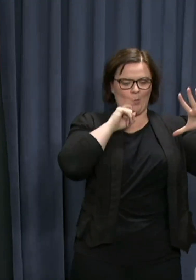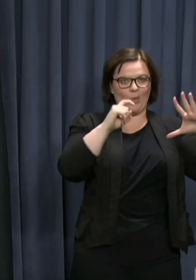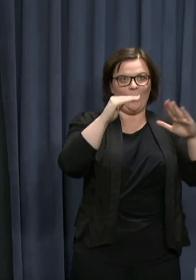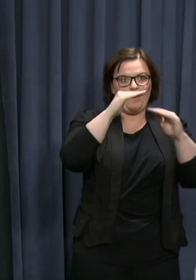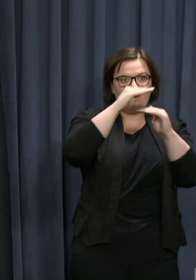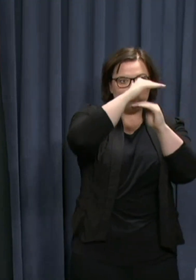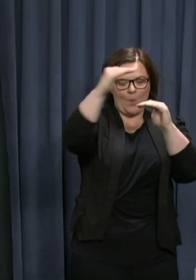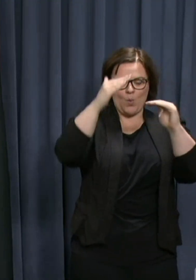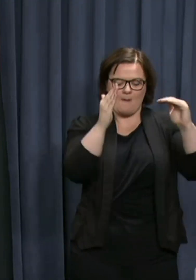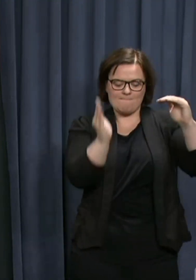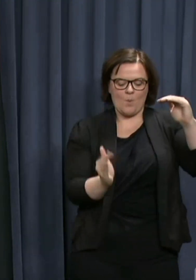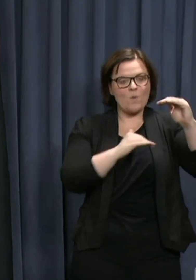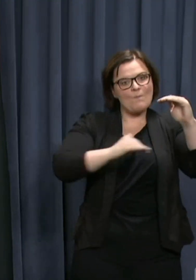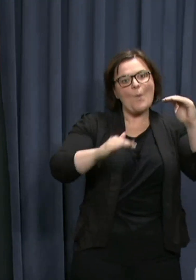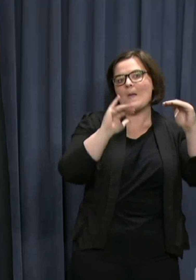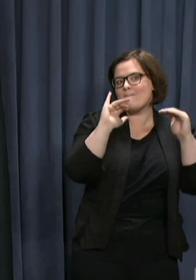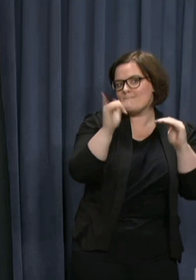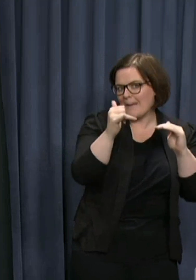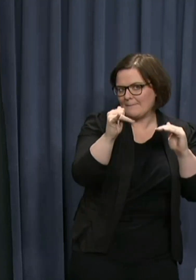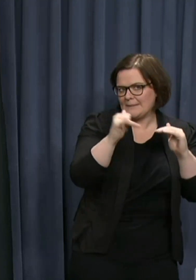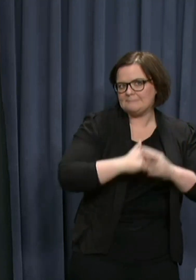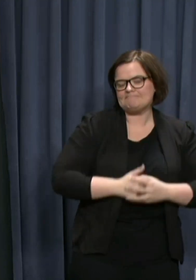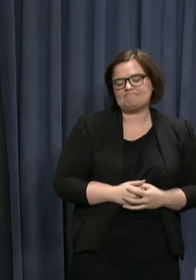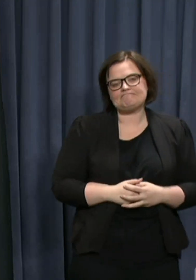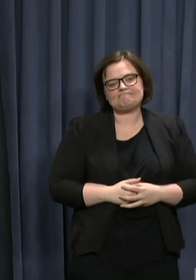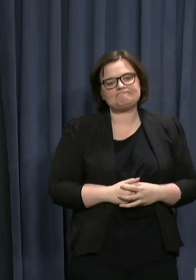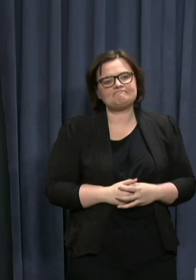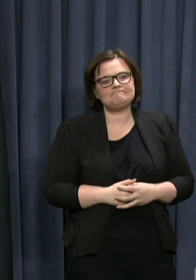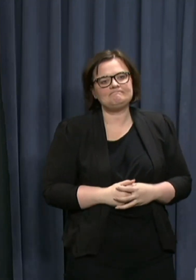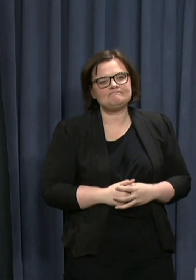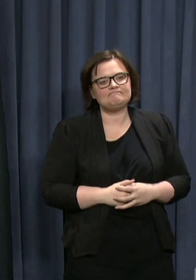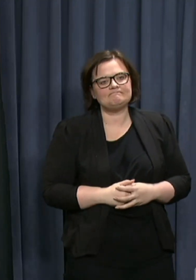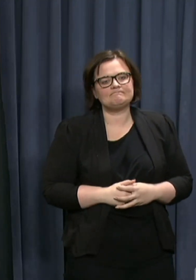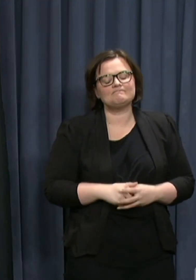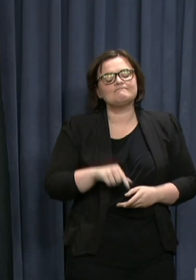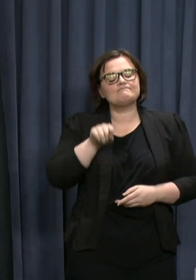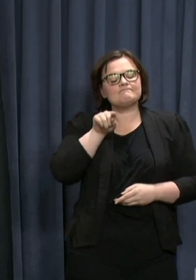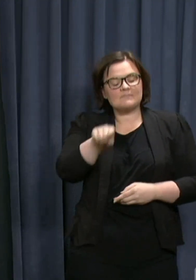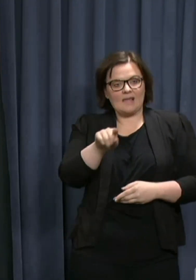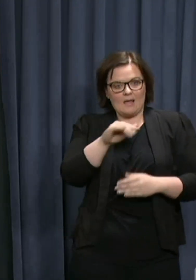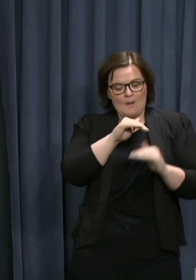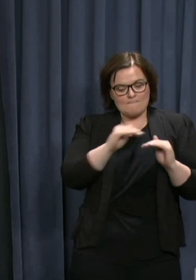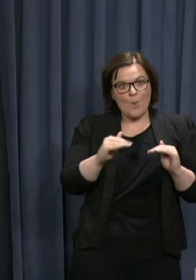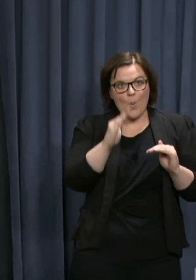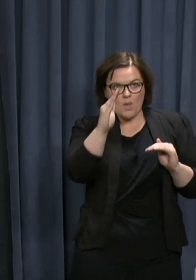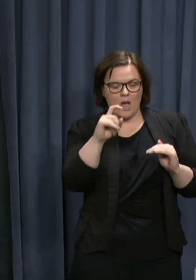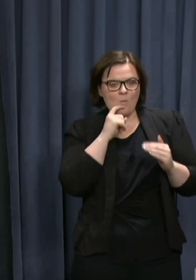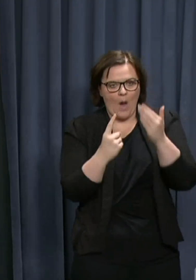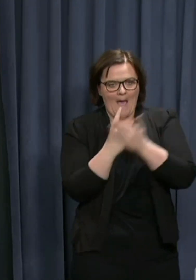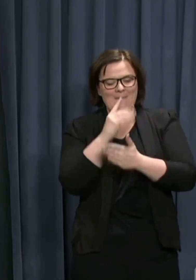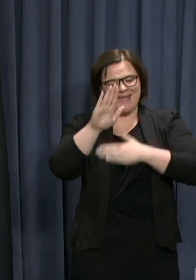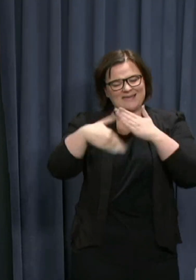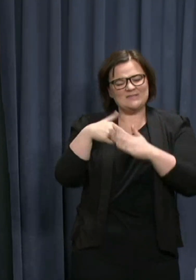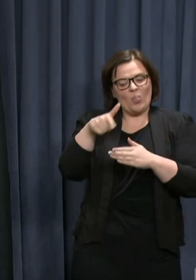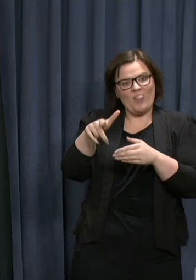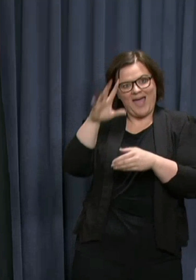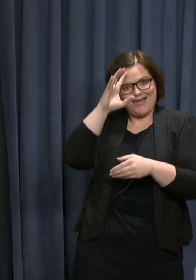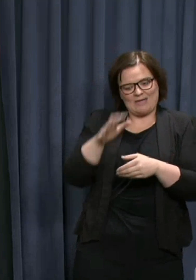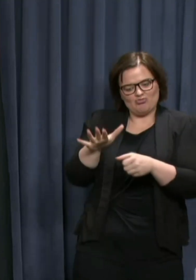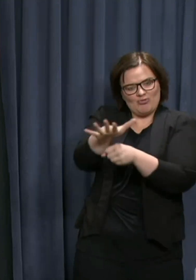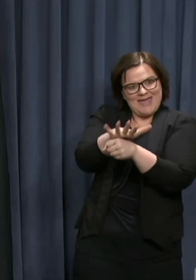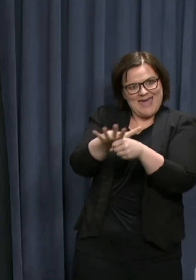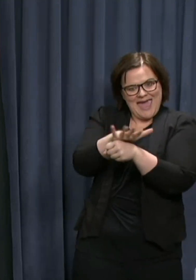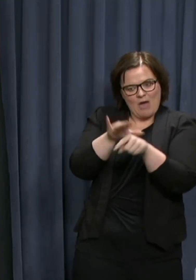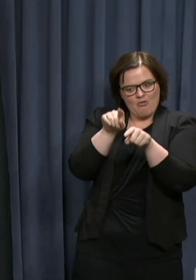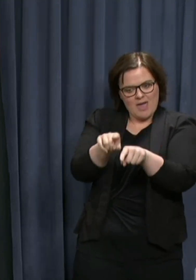regions may need to be introduced. This measure would be in place until the vaccination rate in those